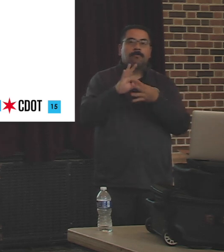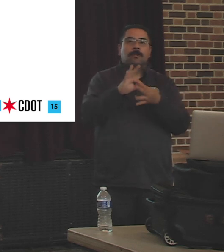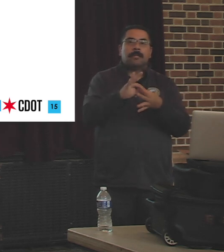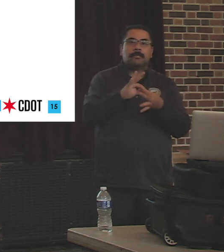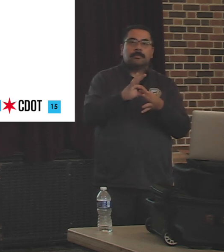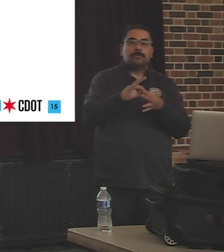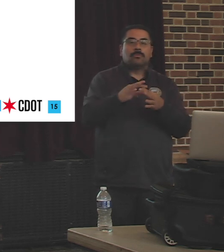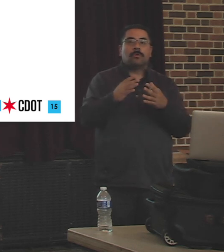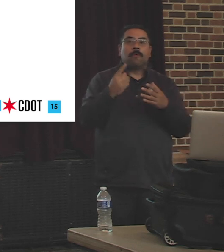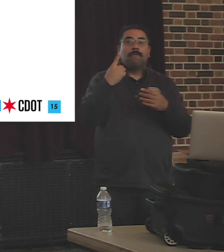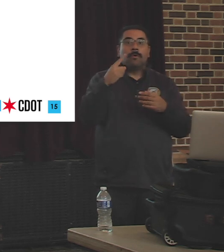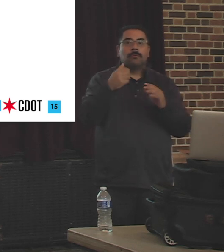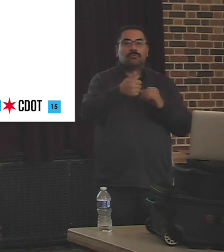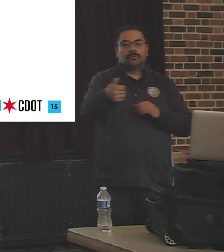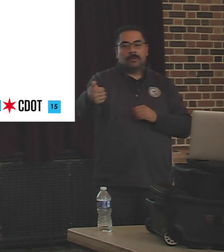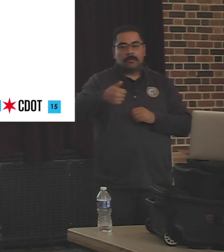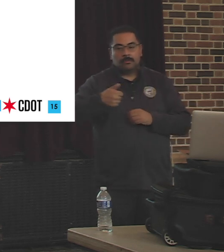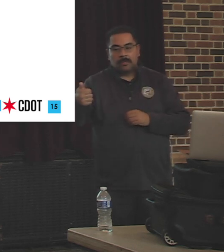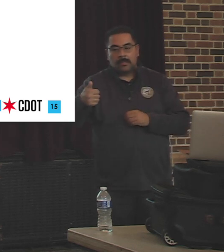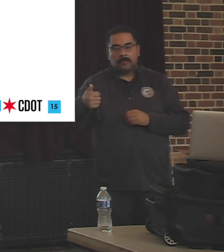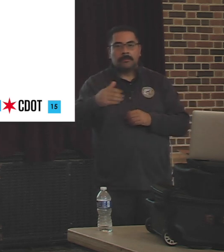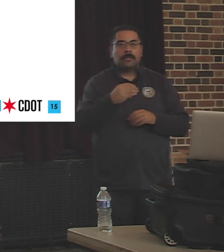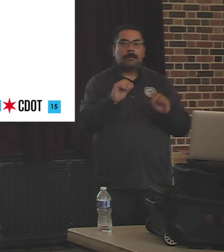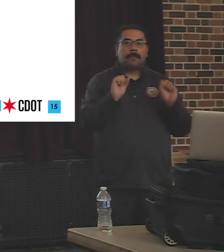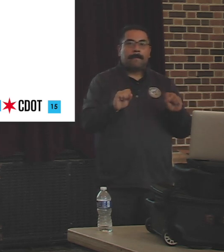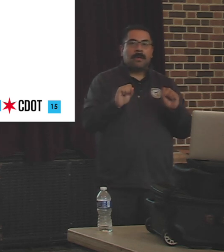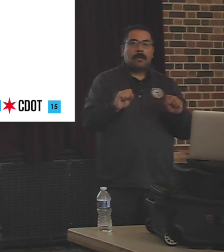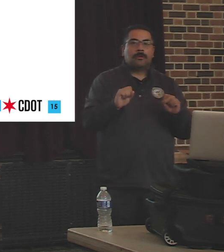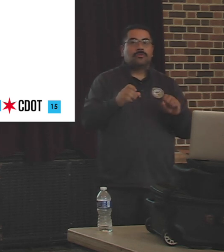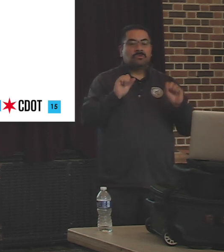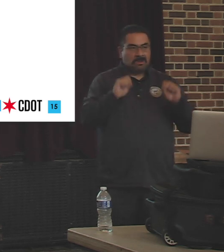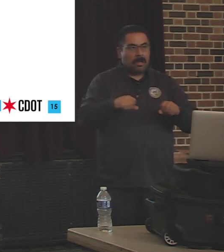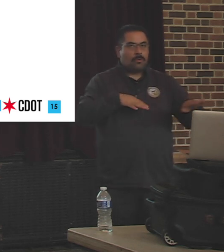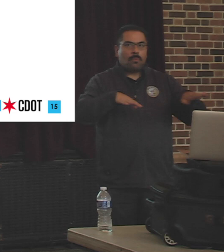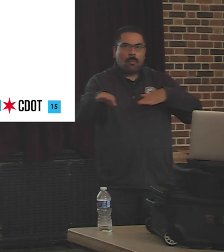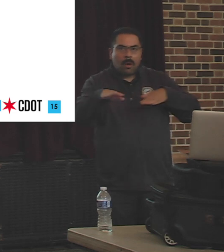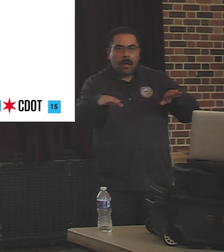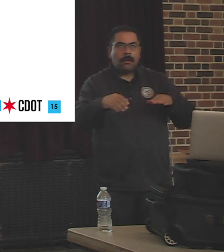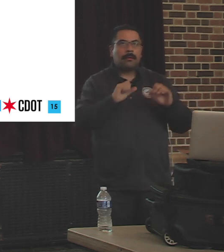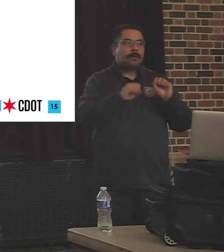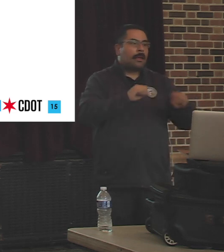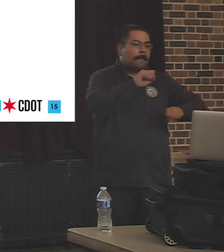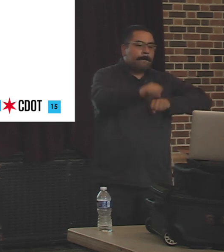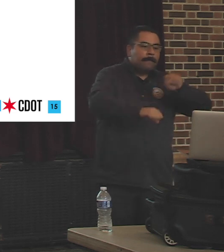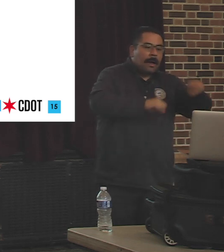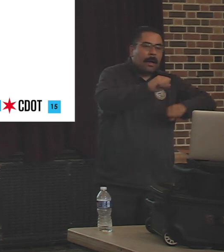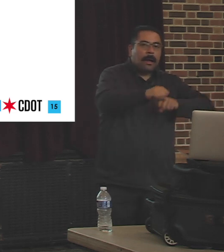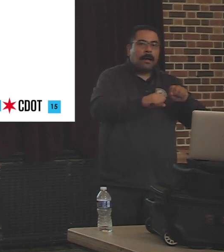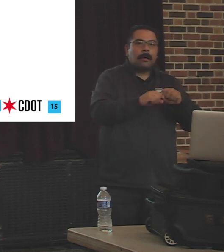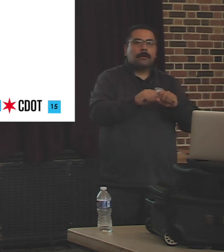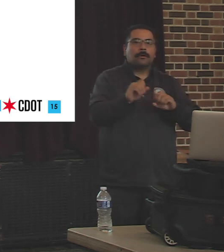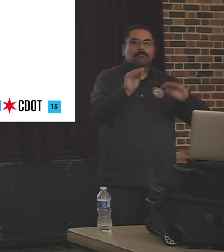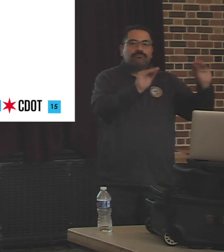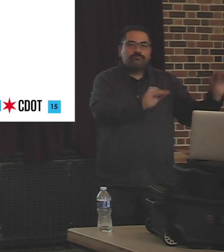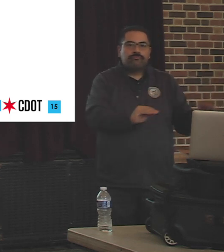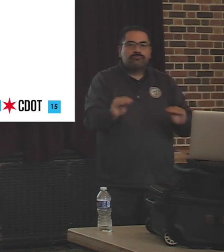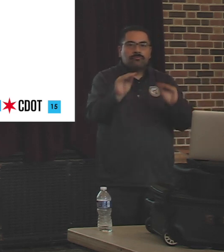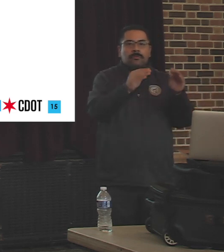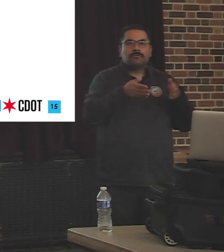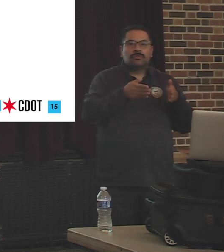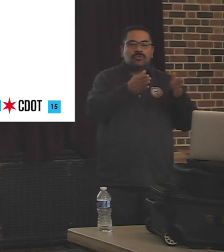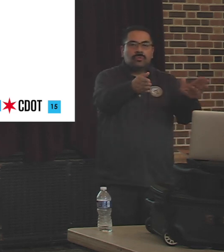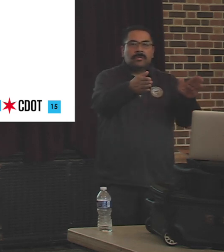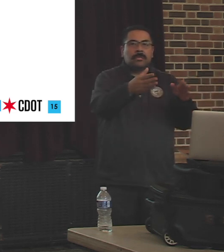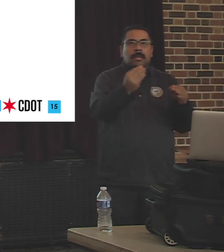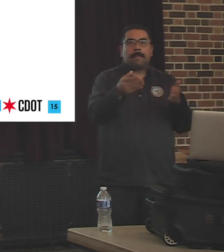relationship to transportation and the ability to walk, bike, to move around our streets and our public spaces